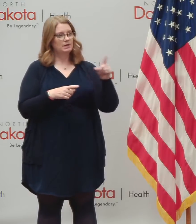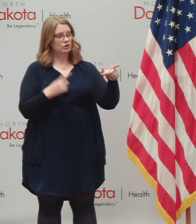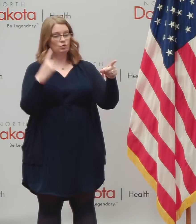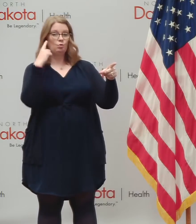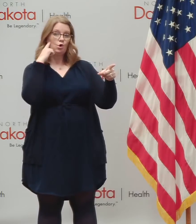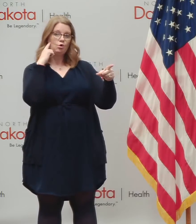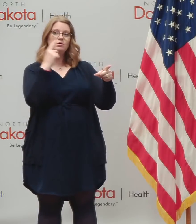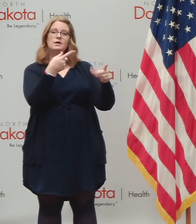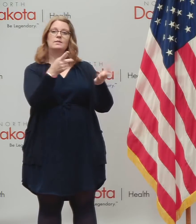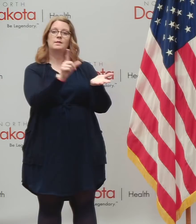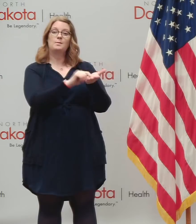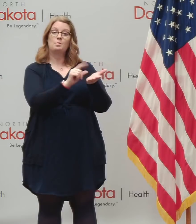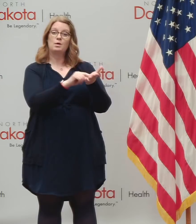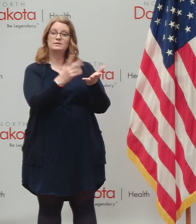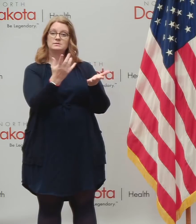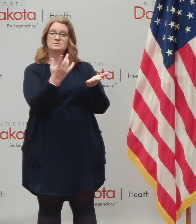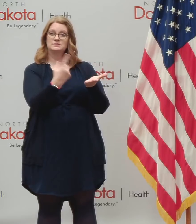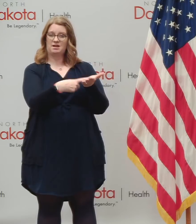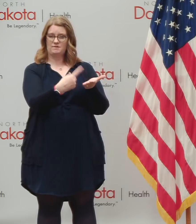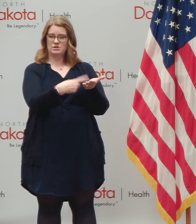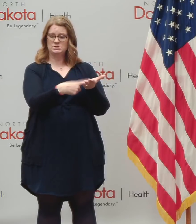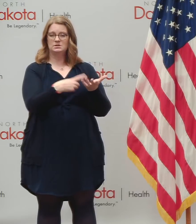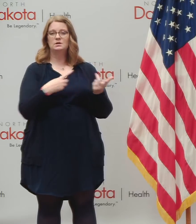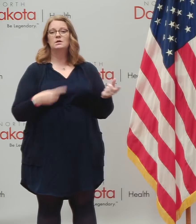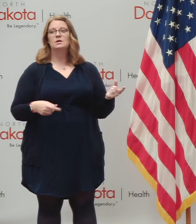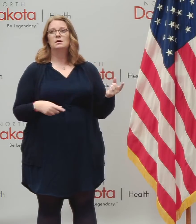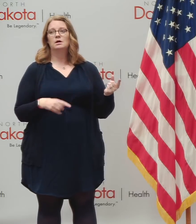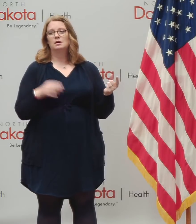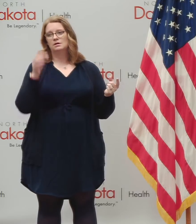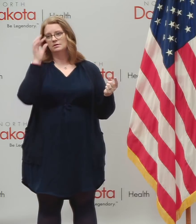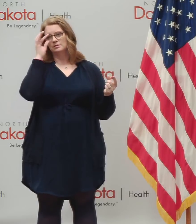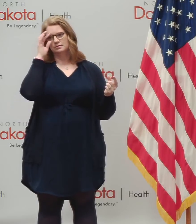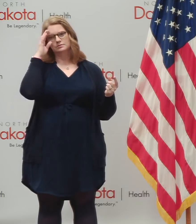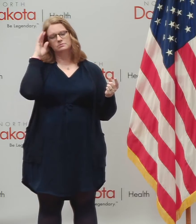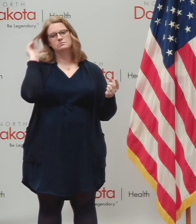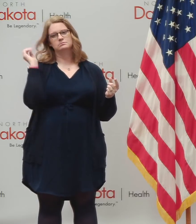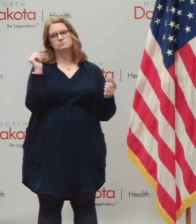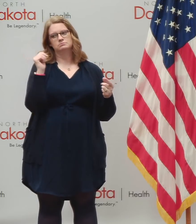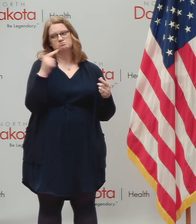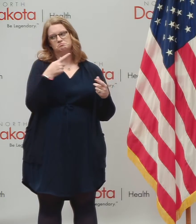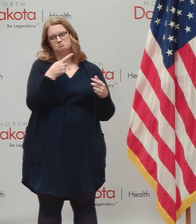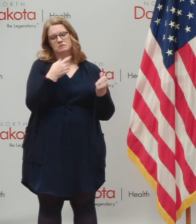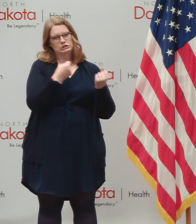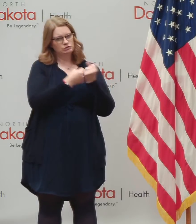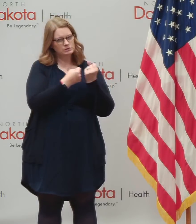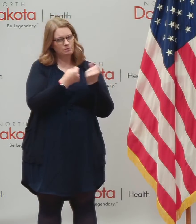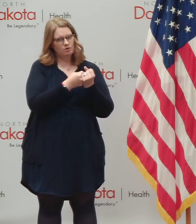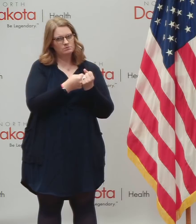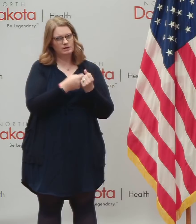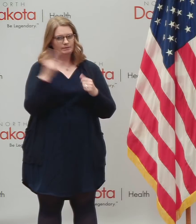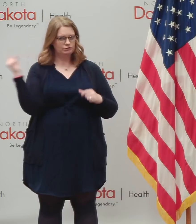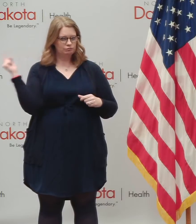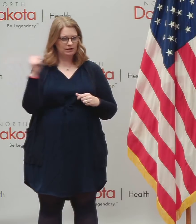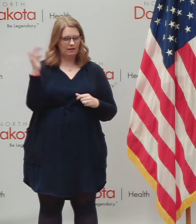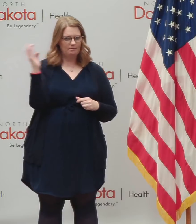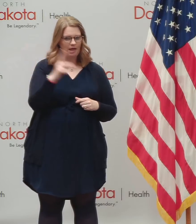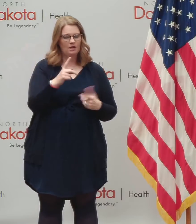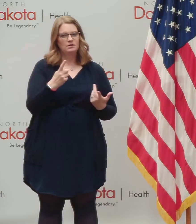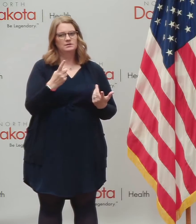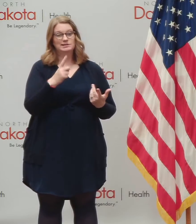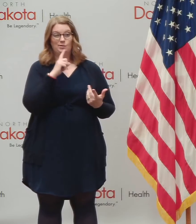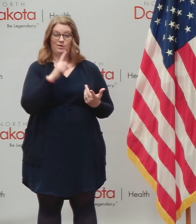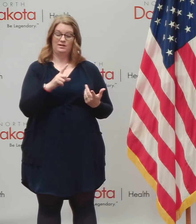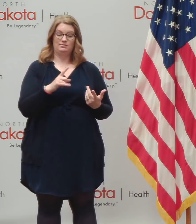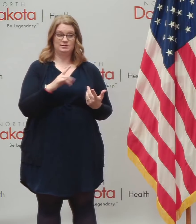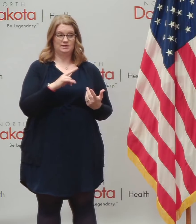in the press conference, and she again supports, and then she came back. I mean, she took issue with